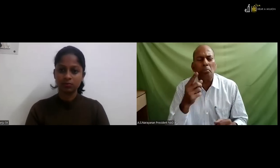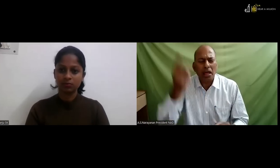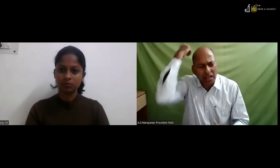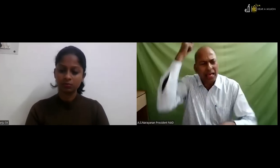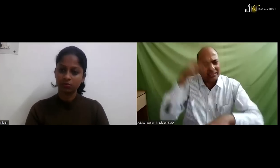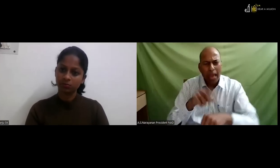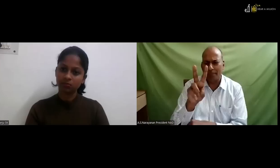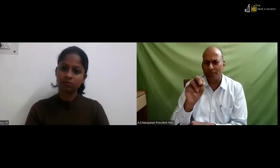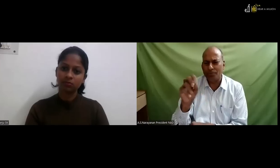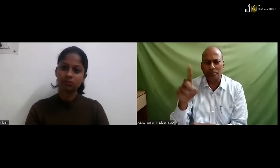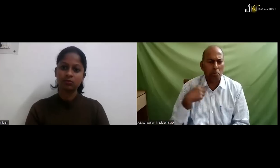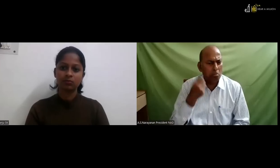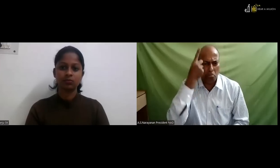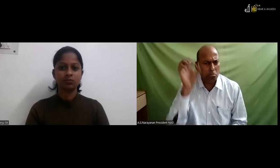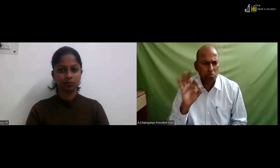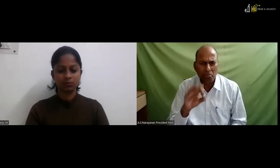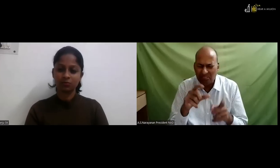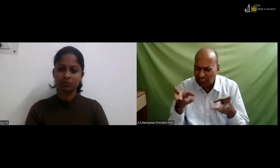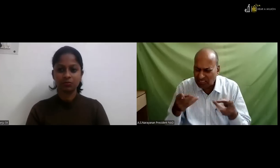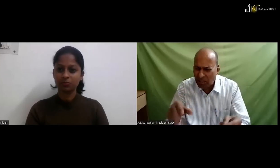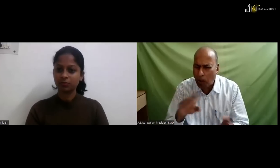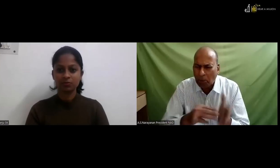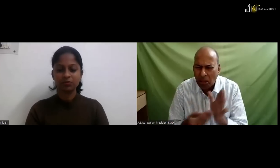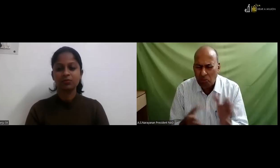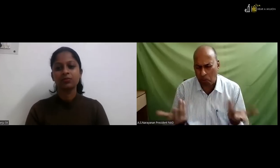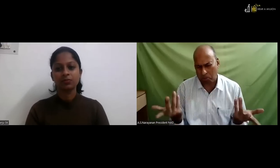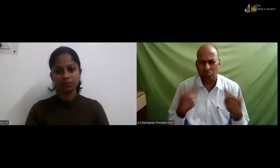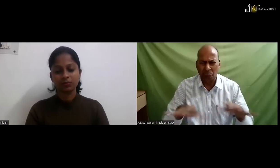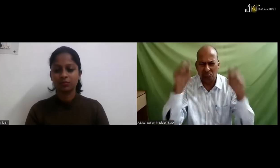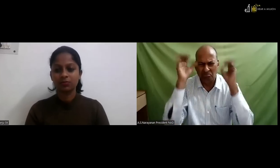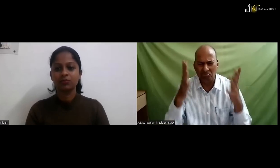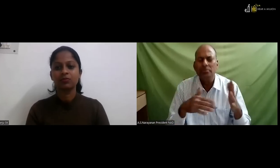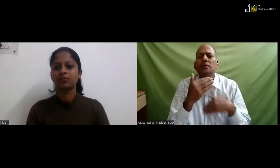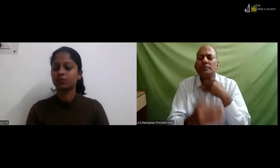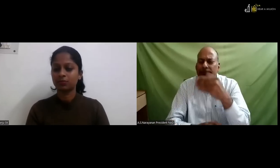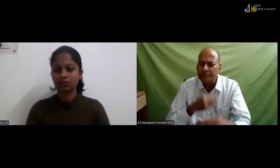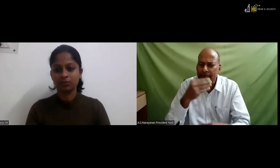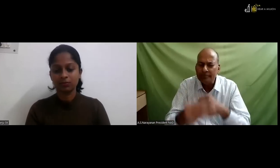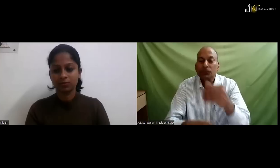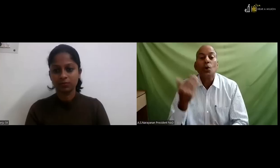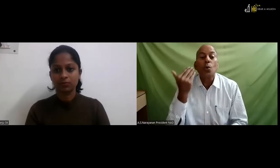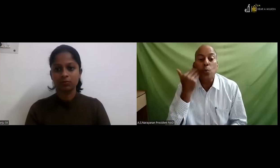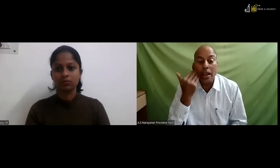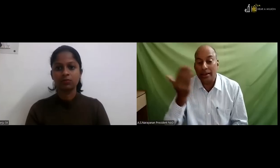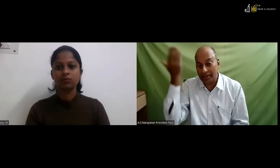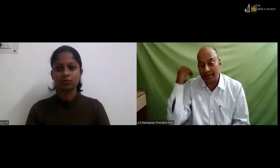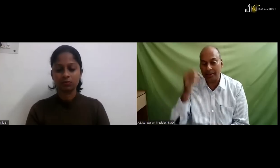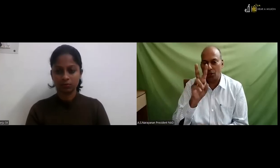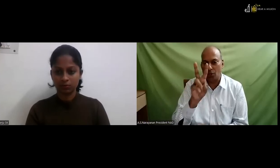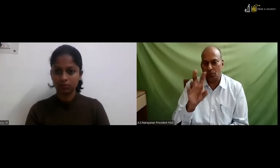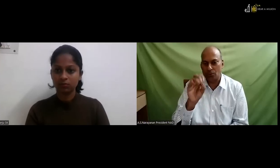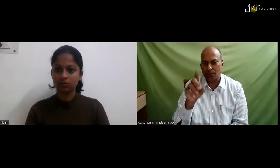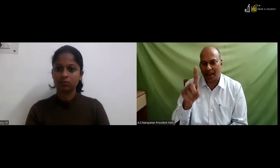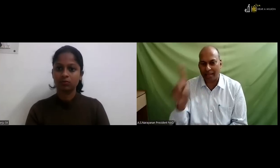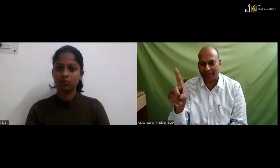in 1995. So it was really, I was not at all aware that time, maybe around 2001. With the